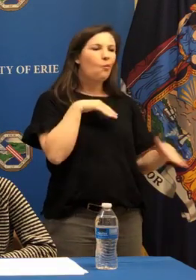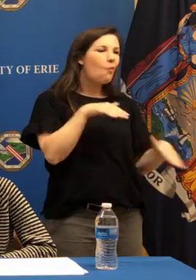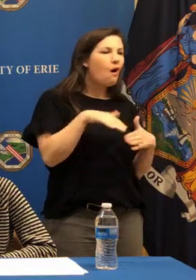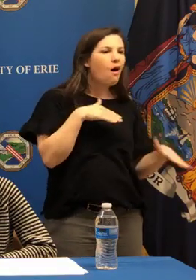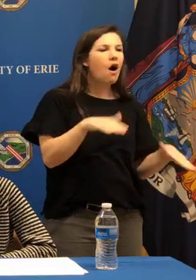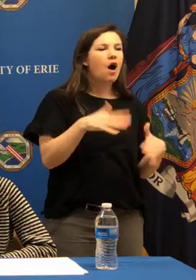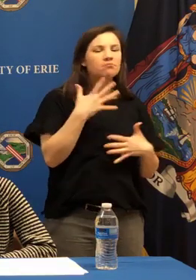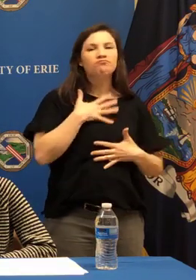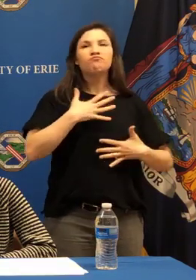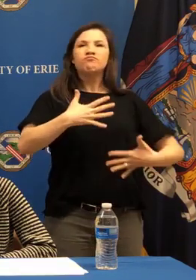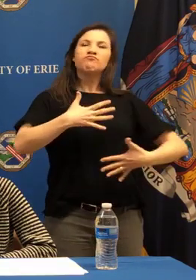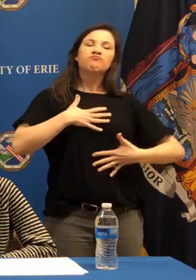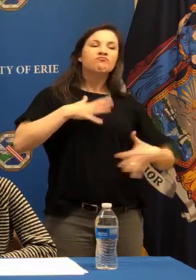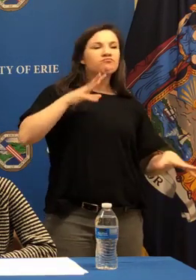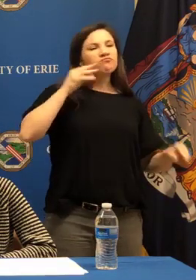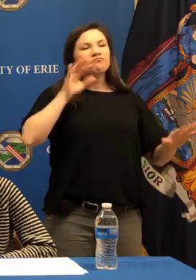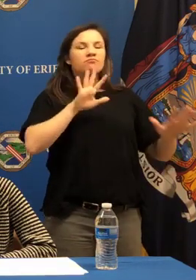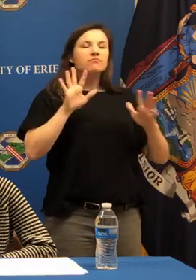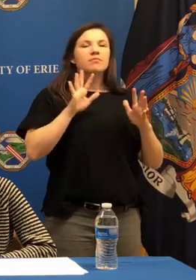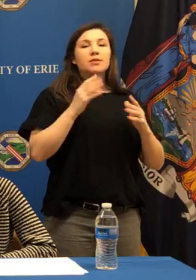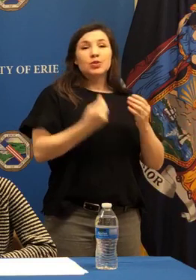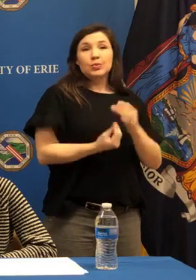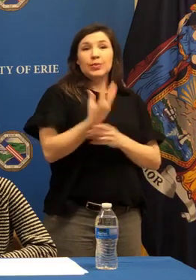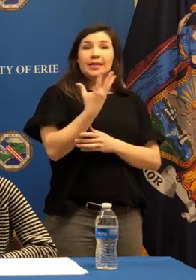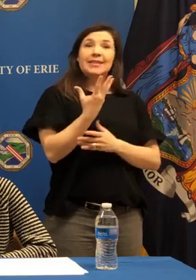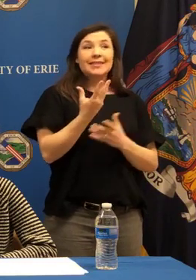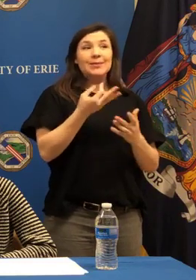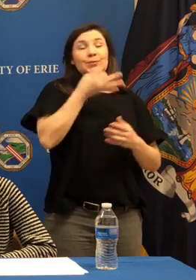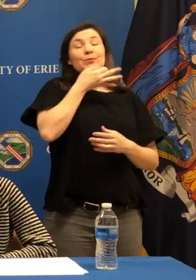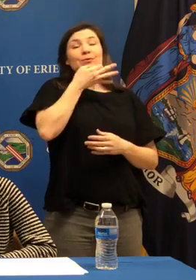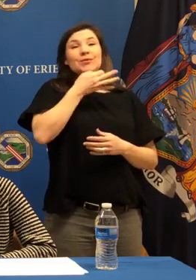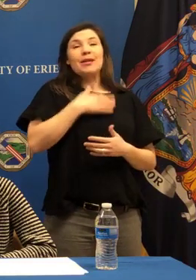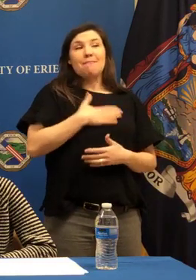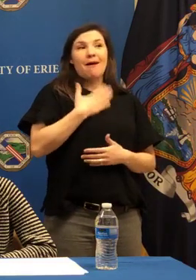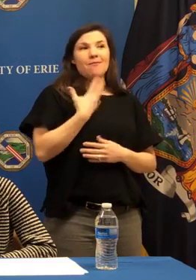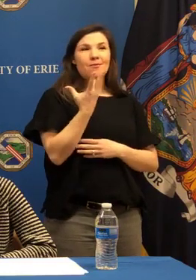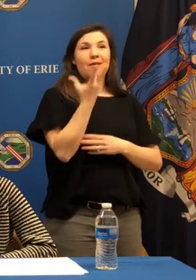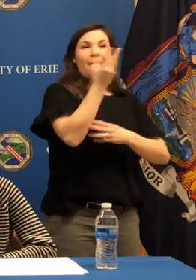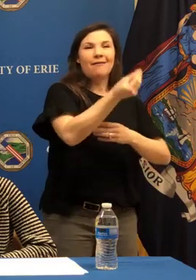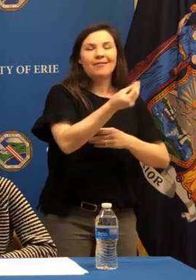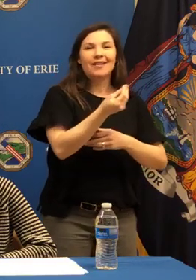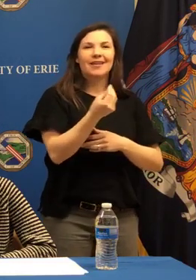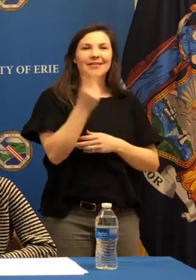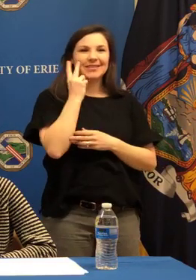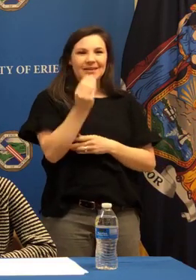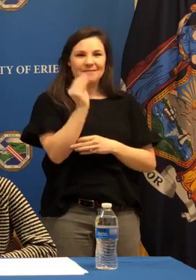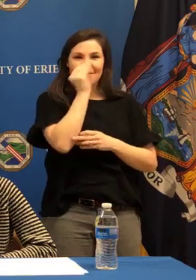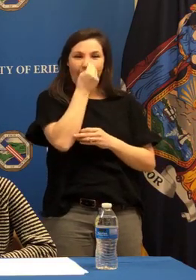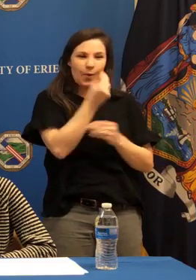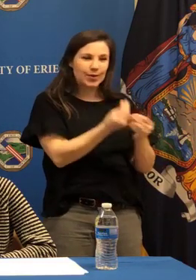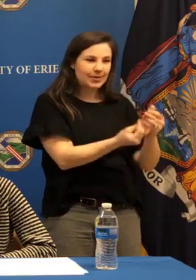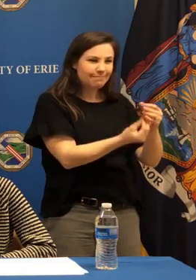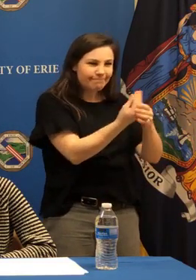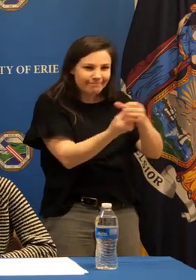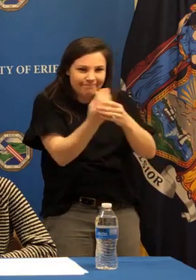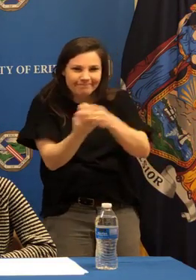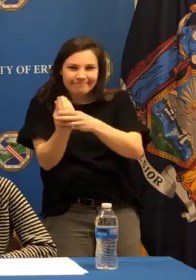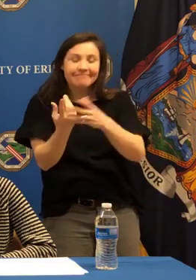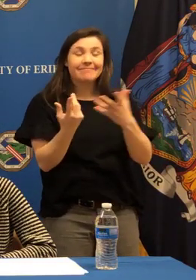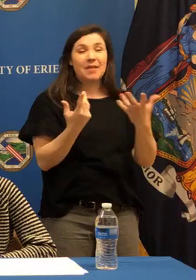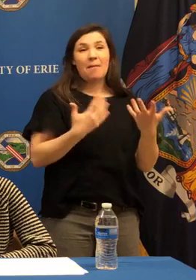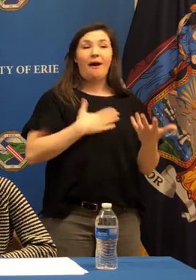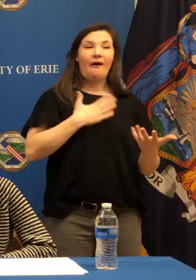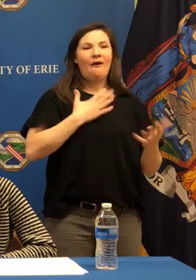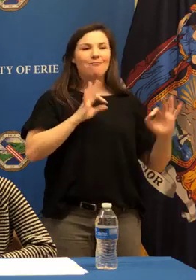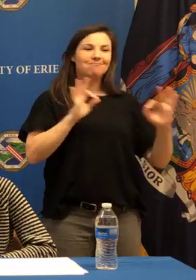there. Spring is coming. I'm happy when I come home. I can actually see my daffodils and my tulips are sprouting. They're popping up. That actually makes